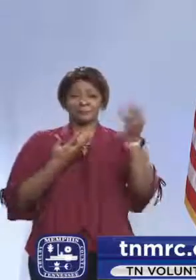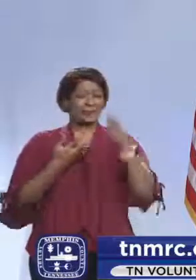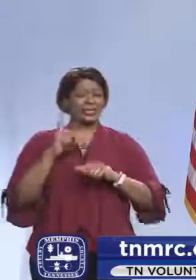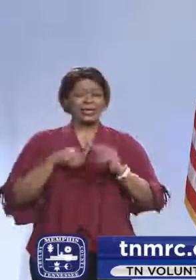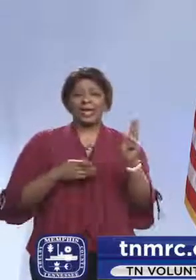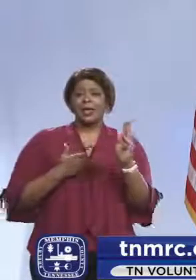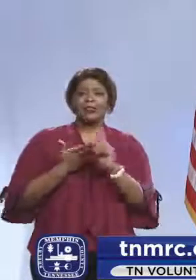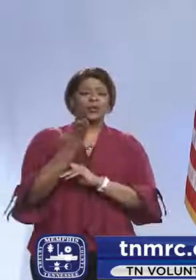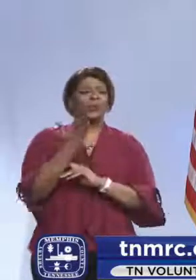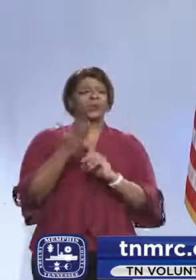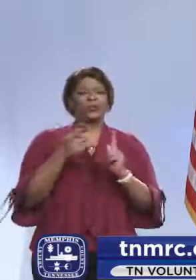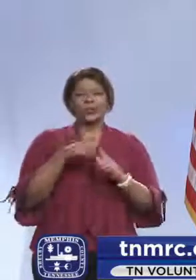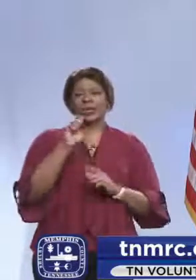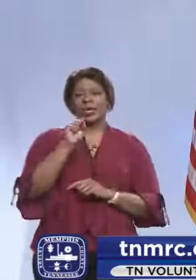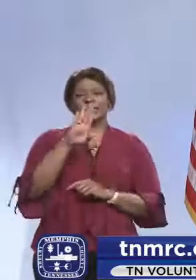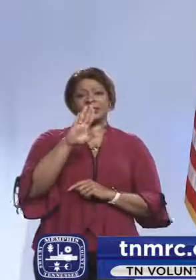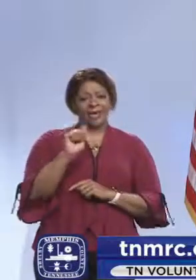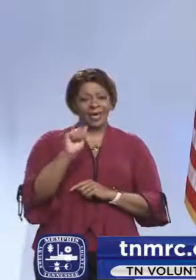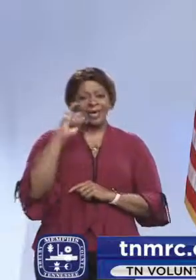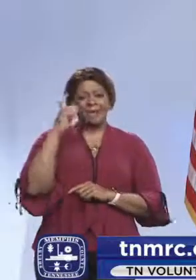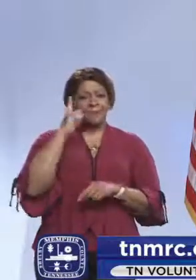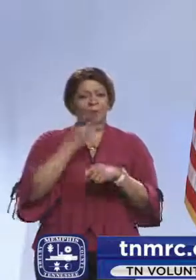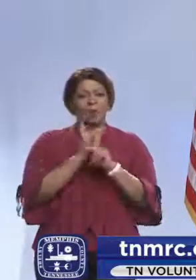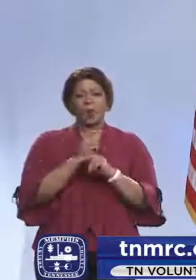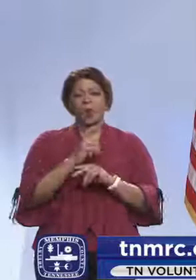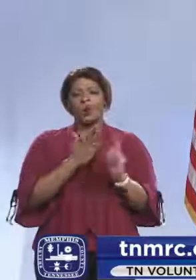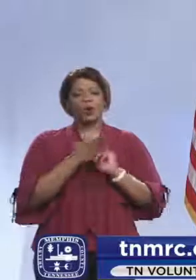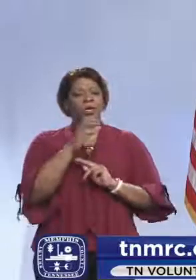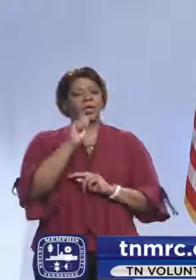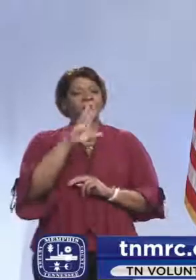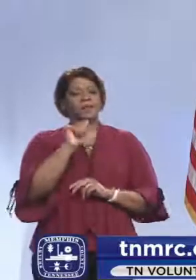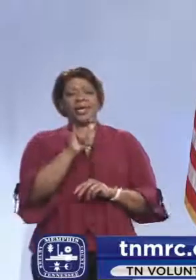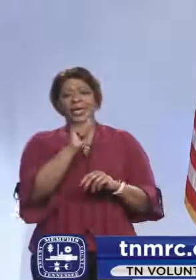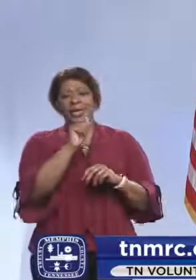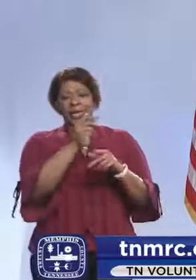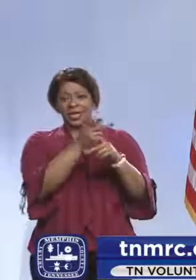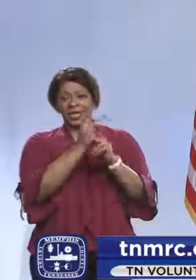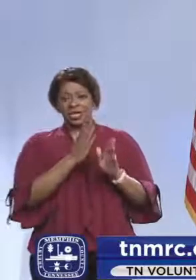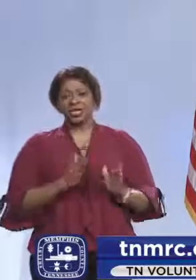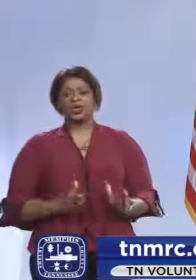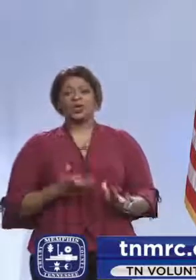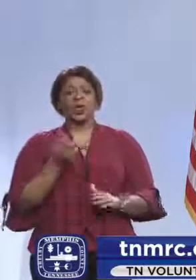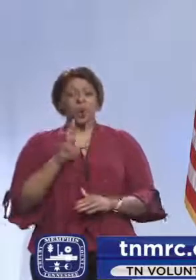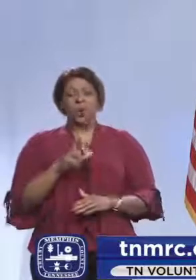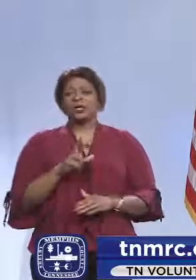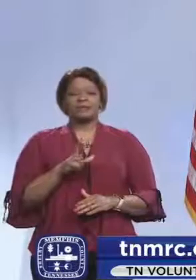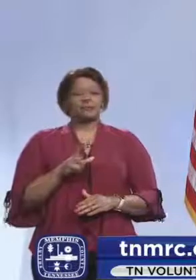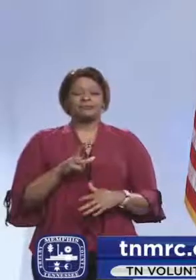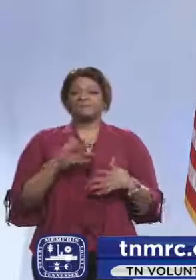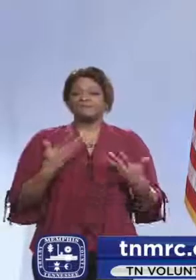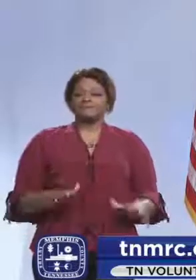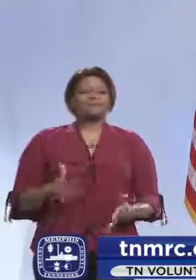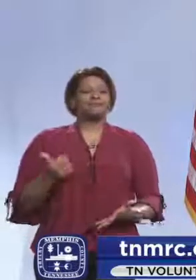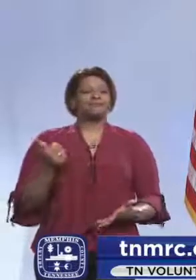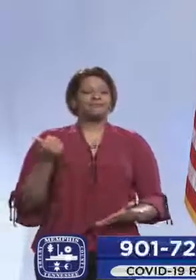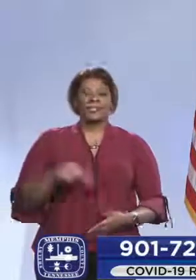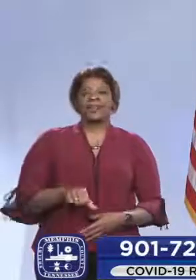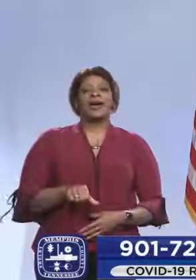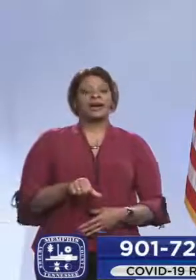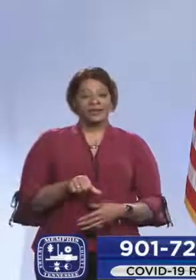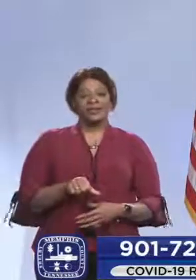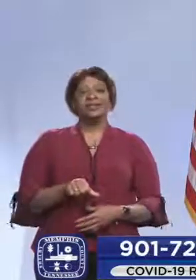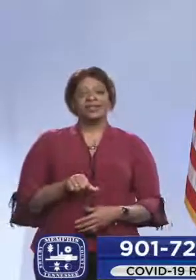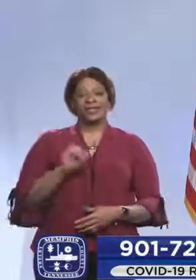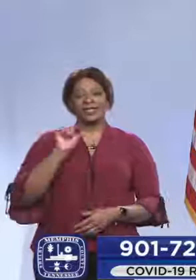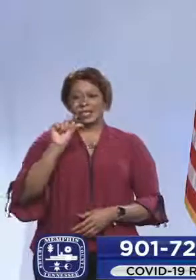through to the SBA or to an SBA lender or have been just outright denied. So I think it's a